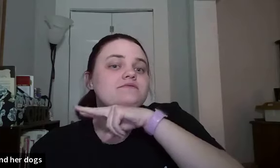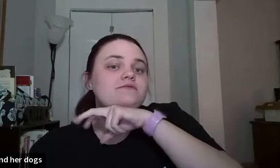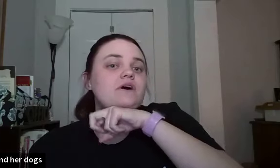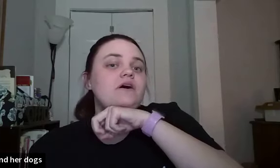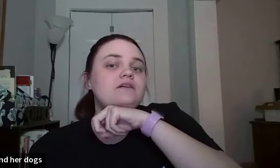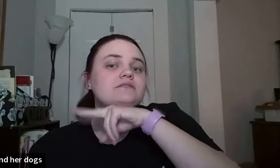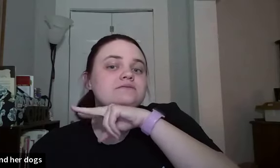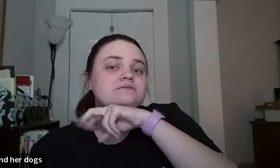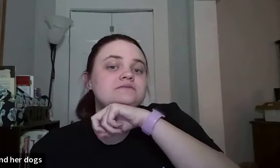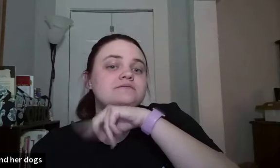frog.